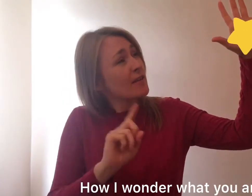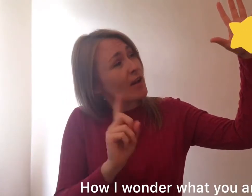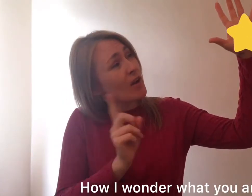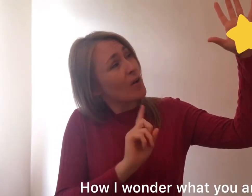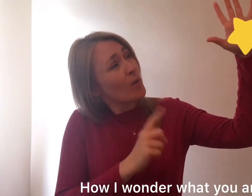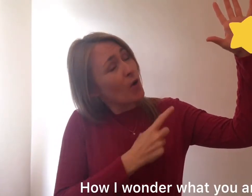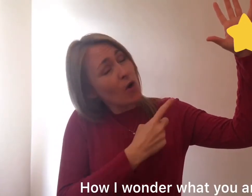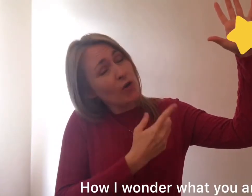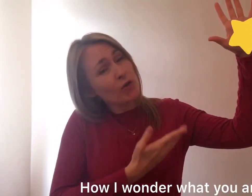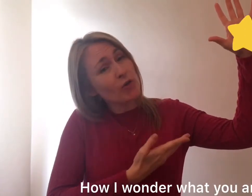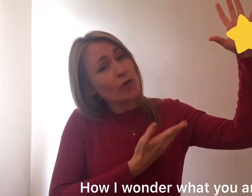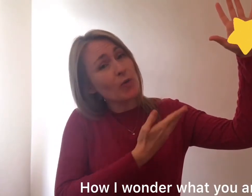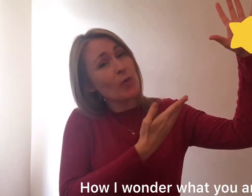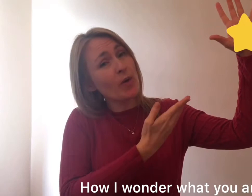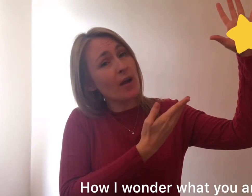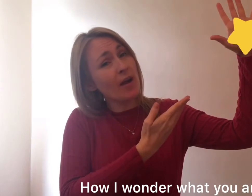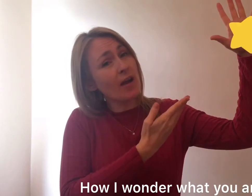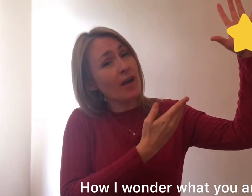what you are